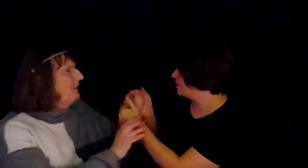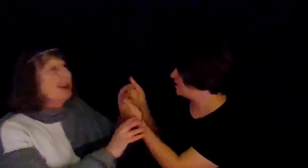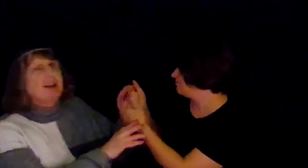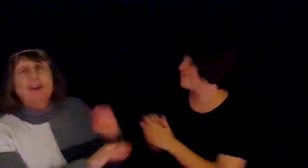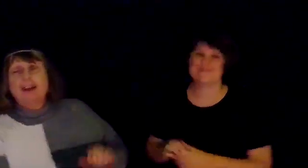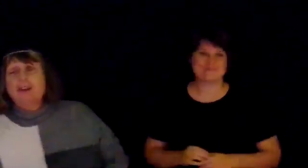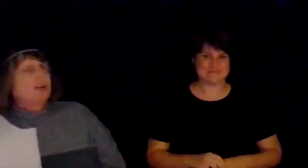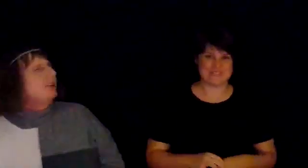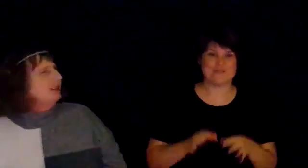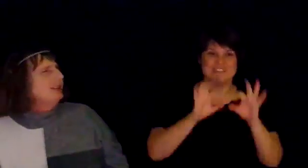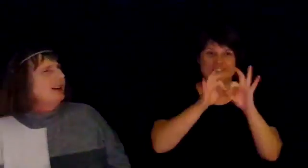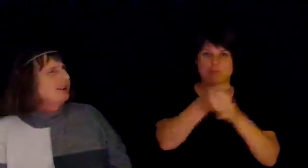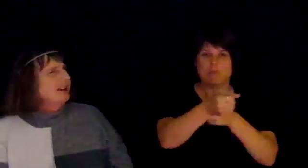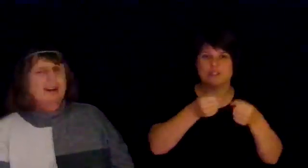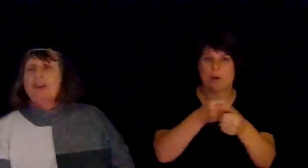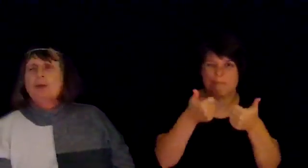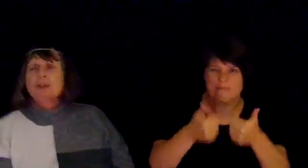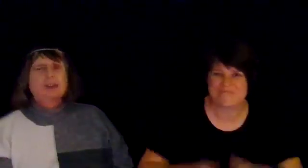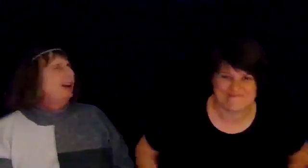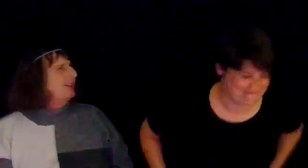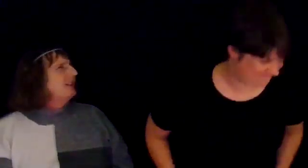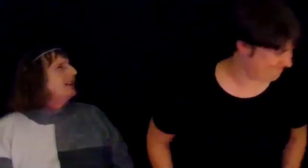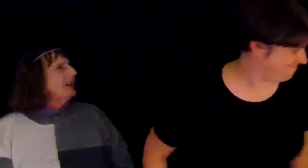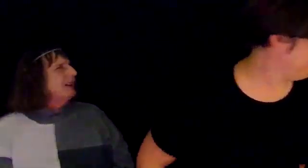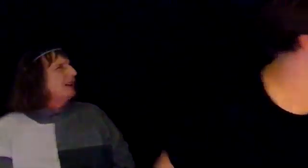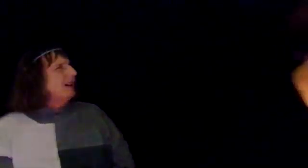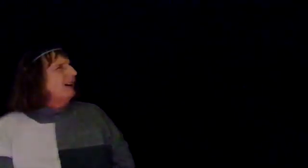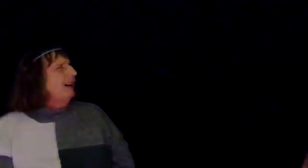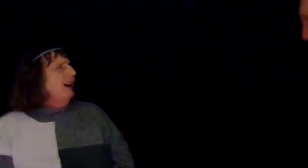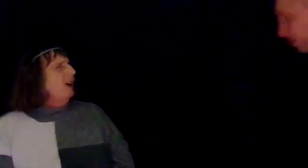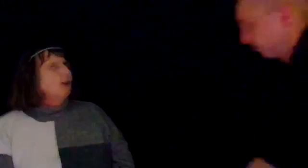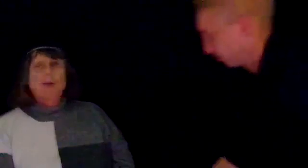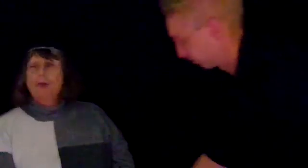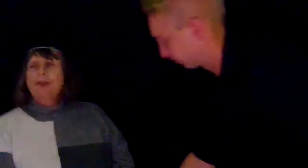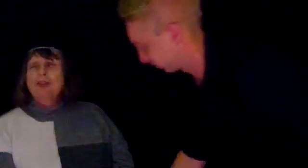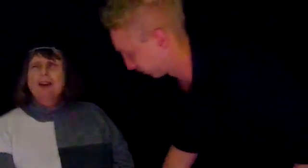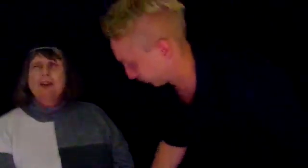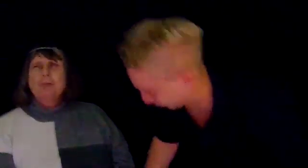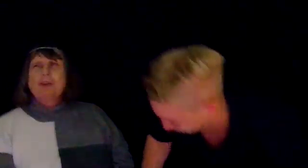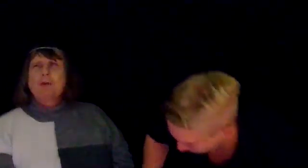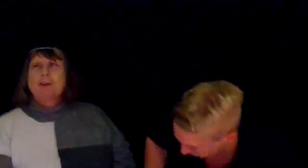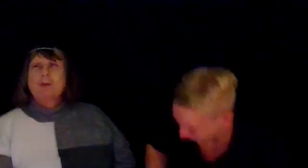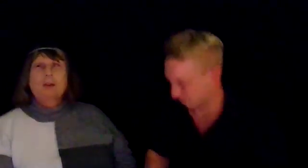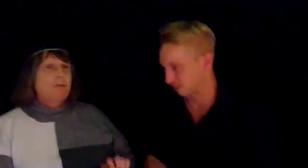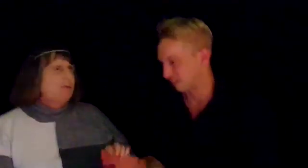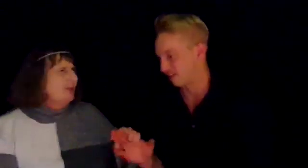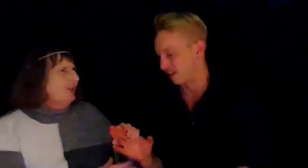interpret change. Thank you, sorry. Okay, interpret change. I'll just pause for a second.